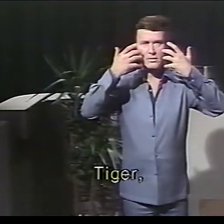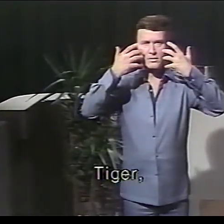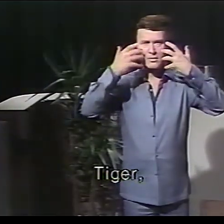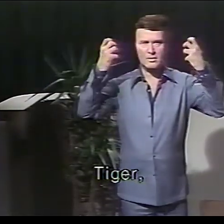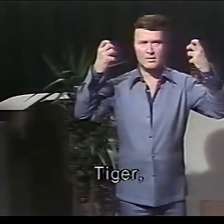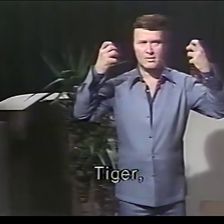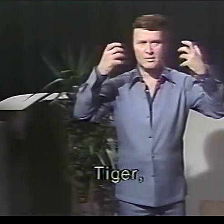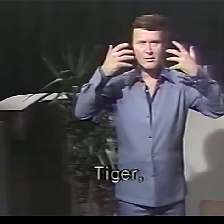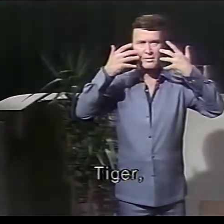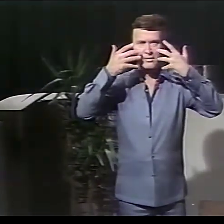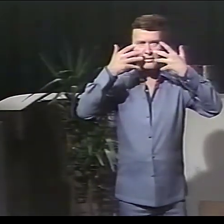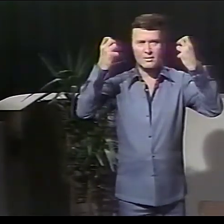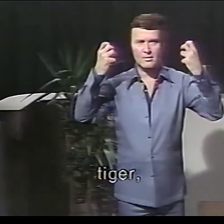Tiger, tiger,